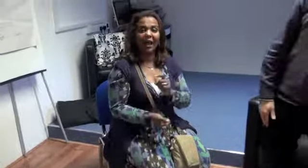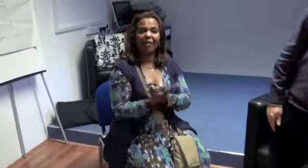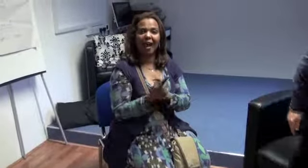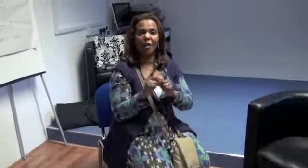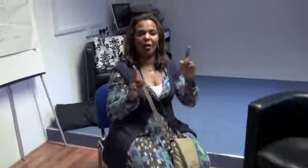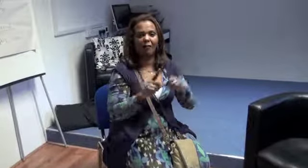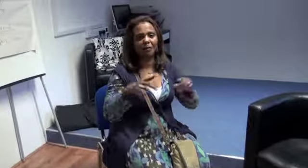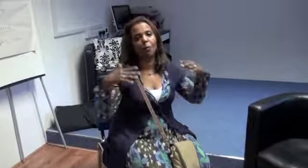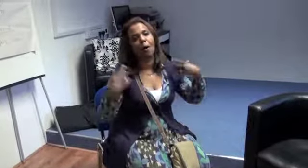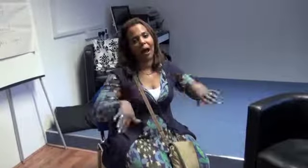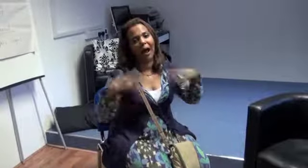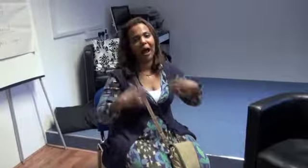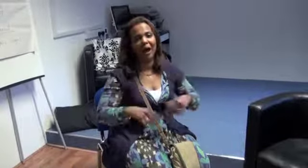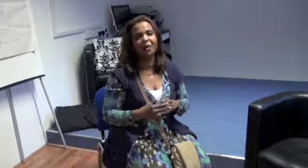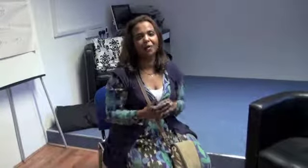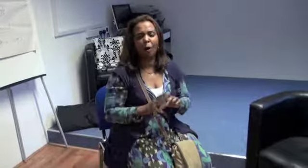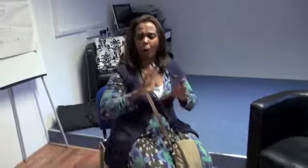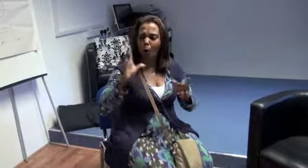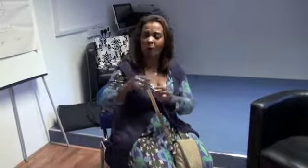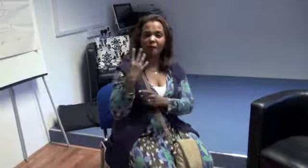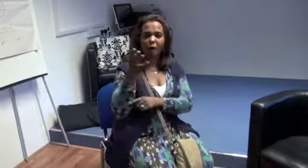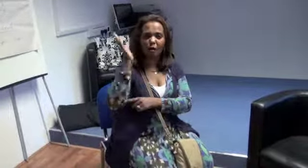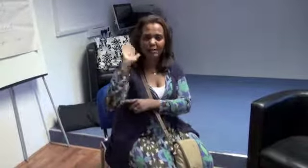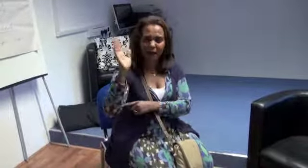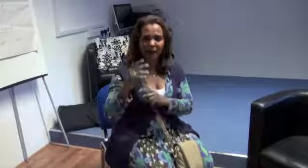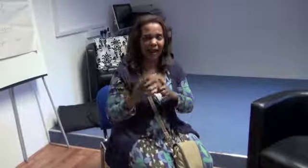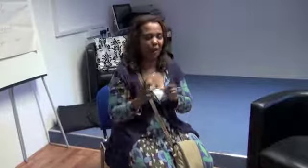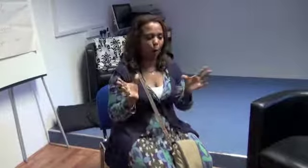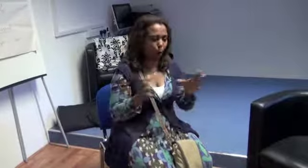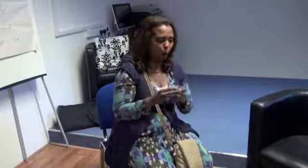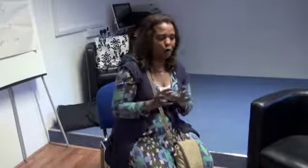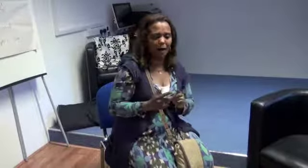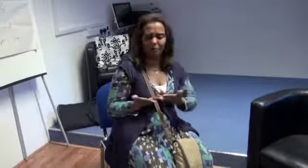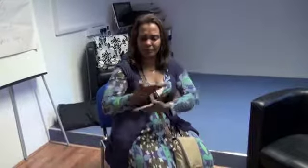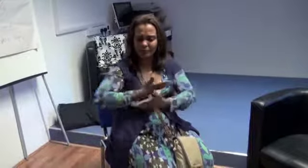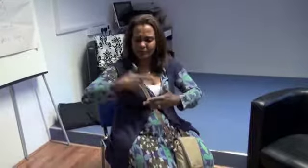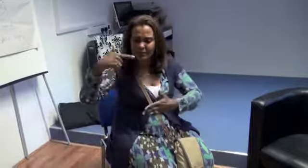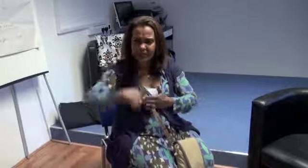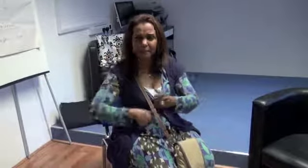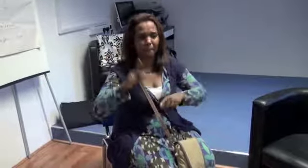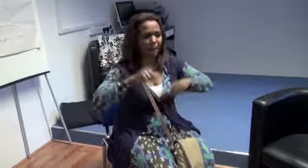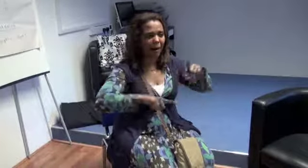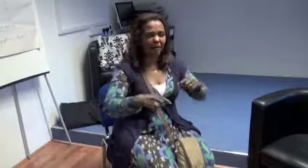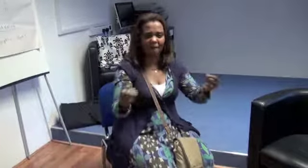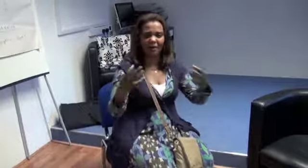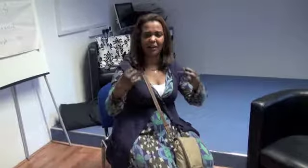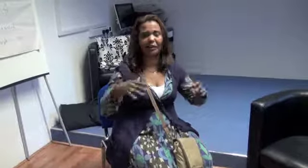Well, this conference has been phenomenal. From the speakers to the workshops to the in-depth discussions and